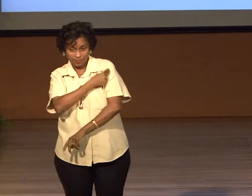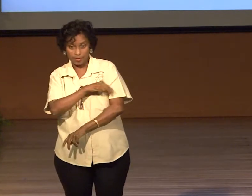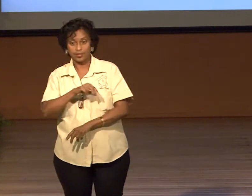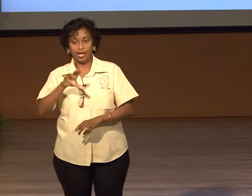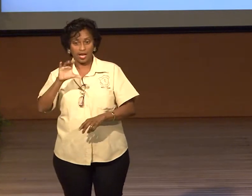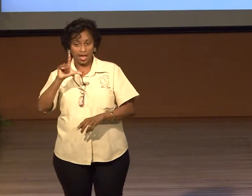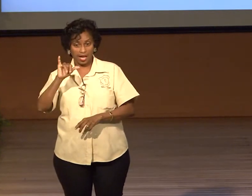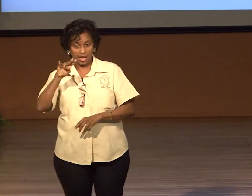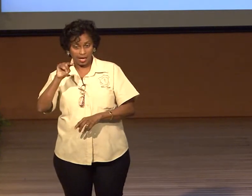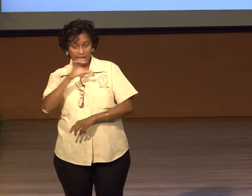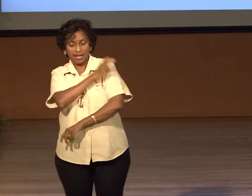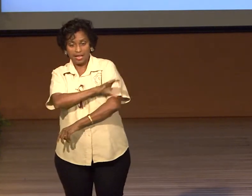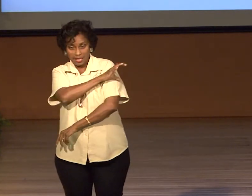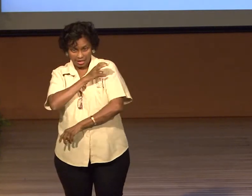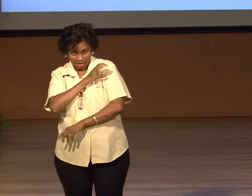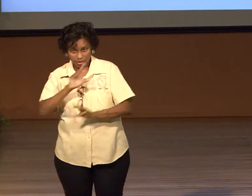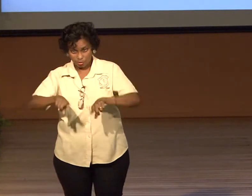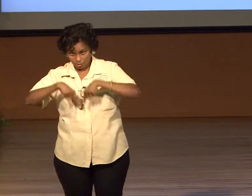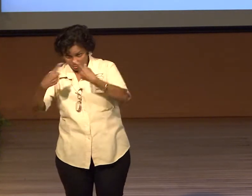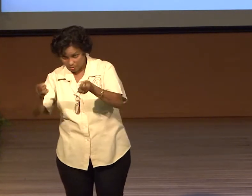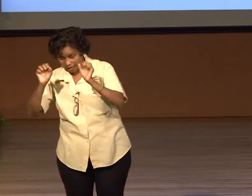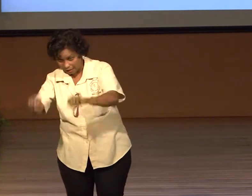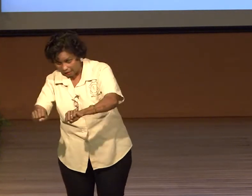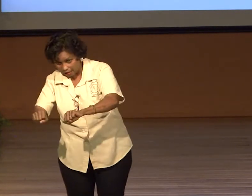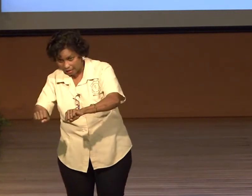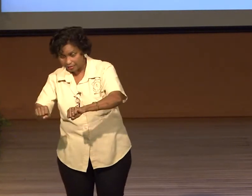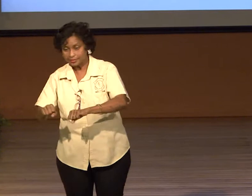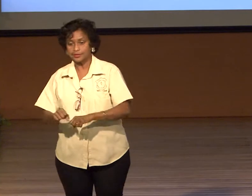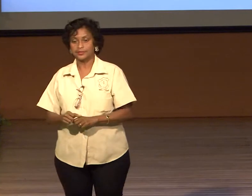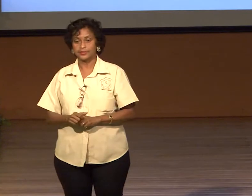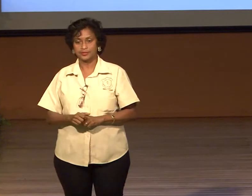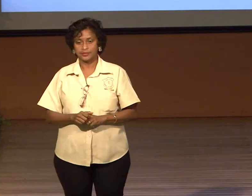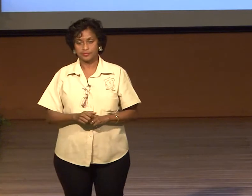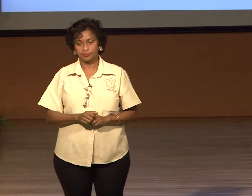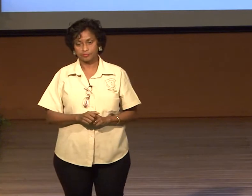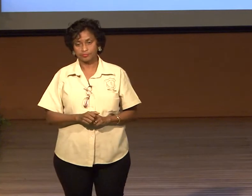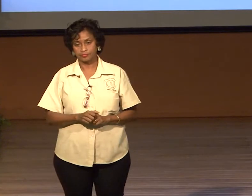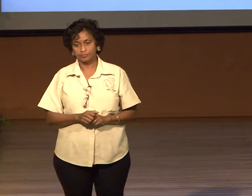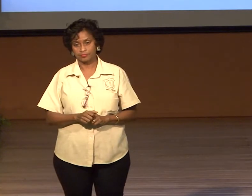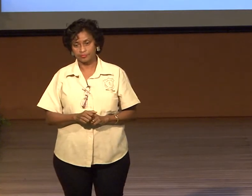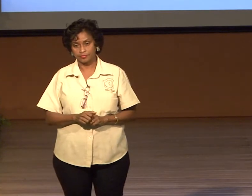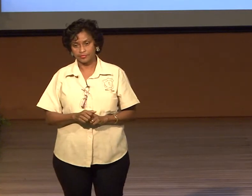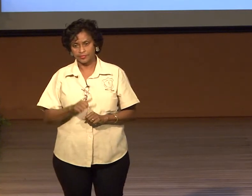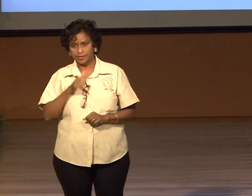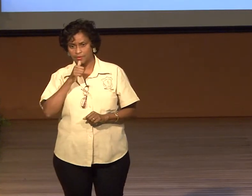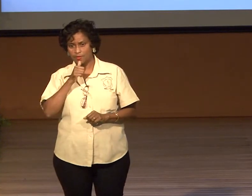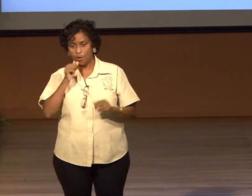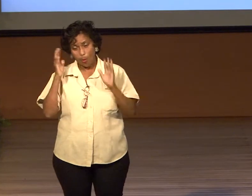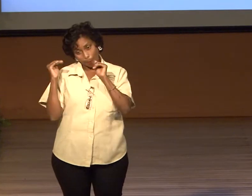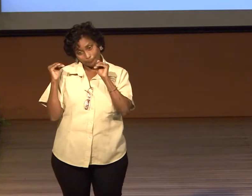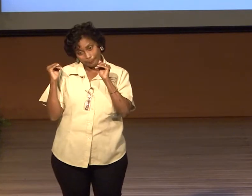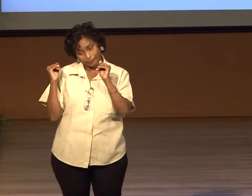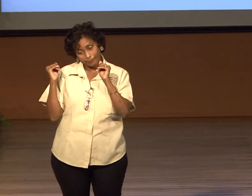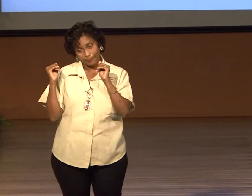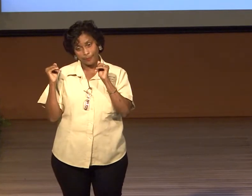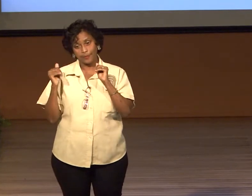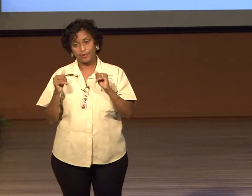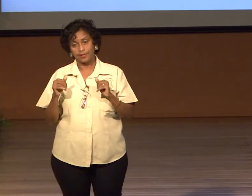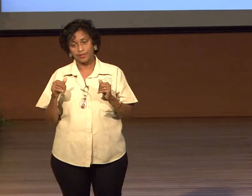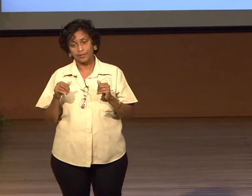You know? Yes. And I said, that is our hope. That is our hope.